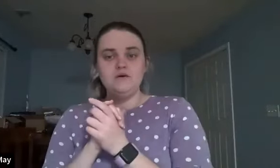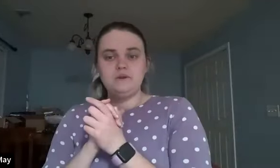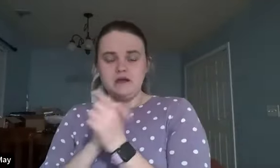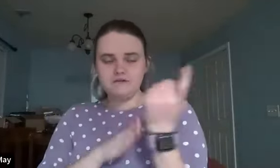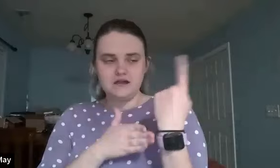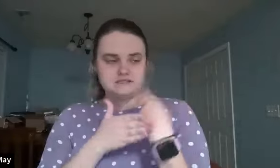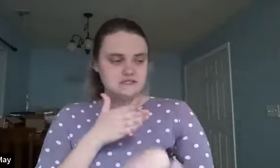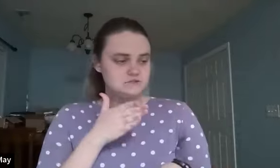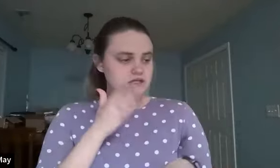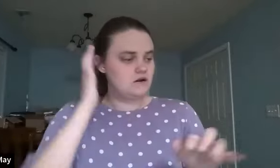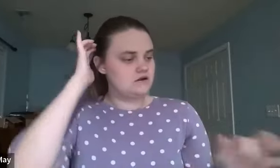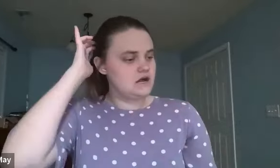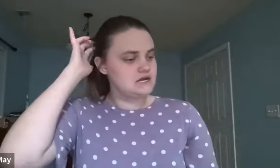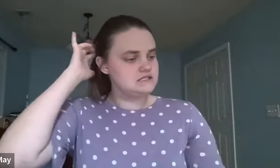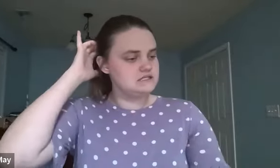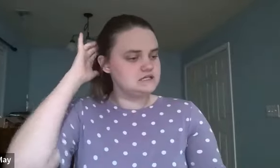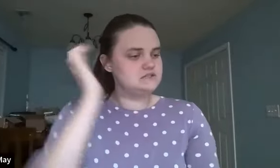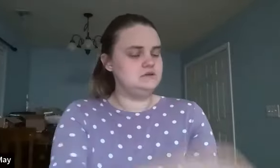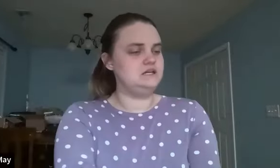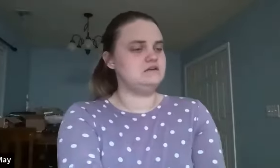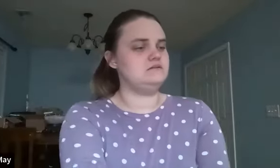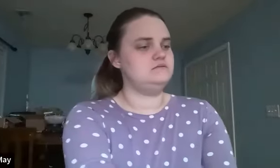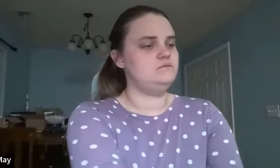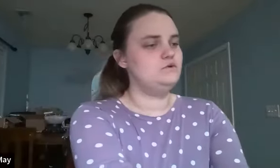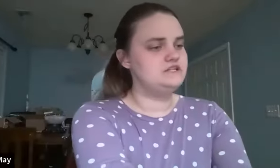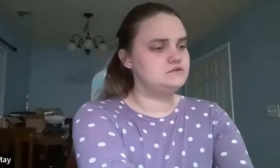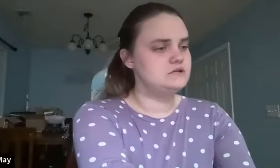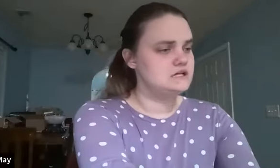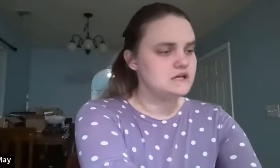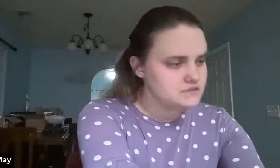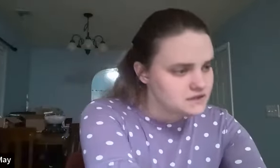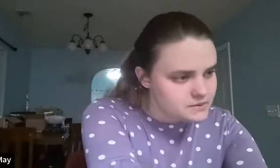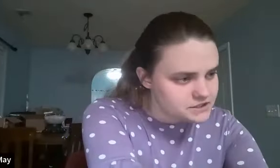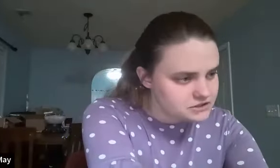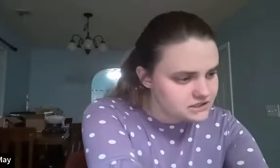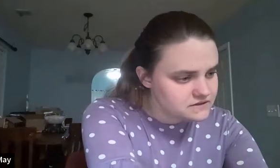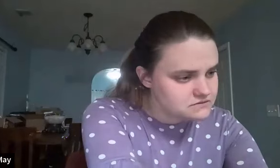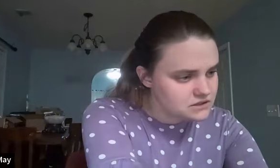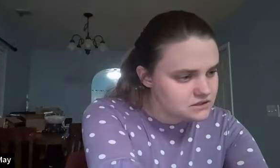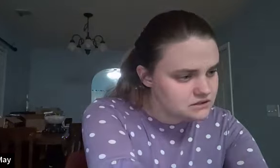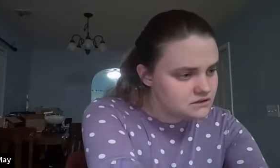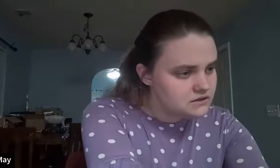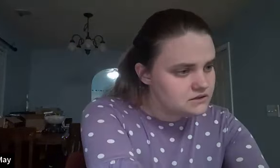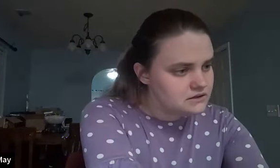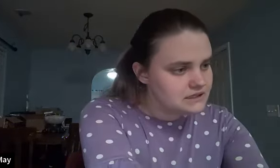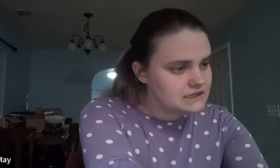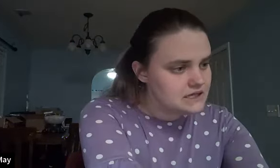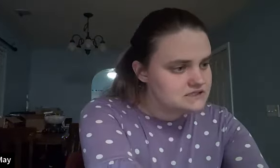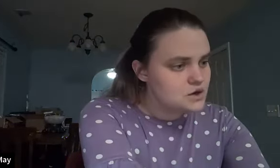we will have class next week. Our class next week will be doing, I think, let me make sure I can get this right. Yes,